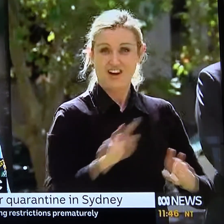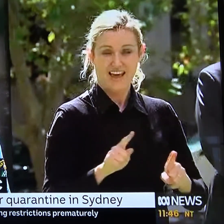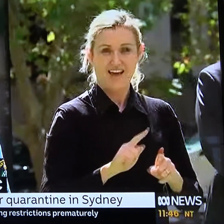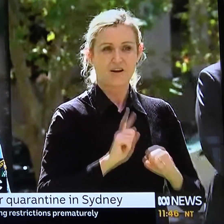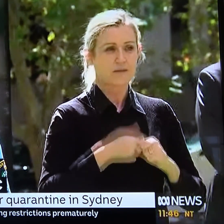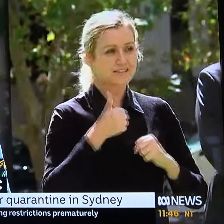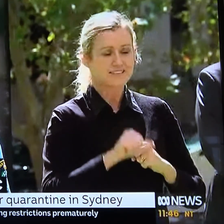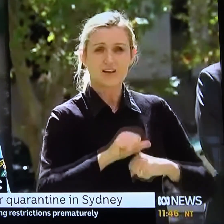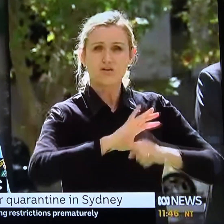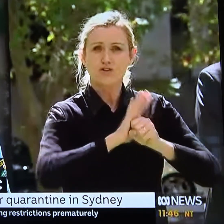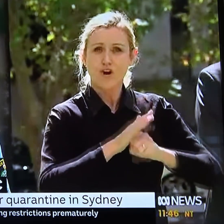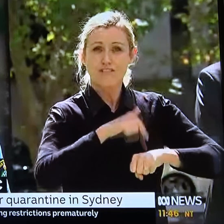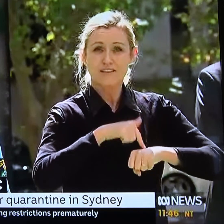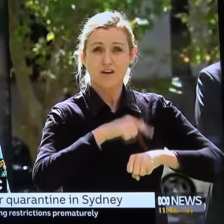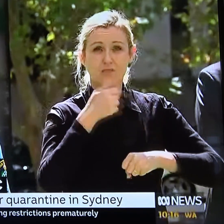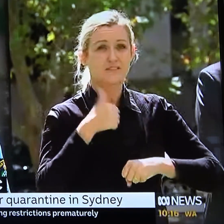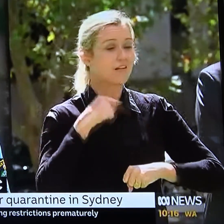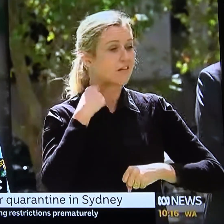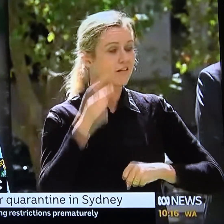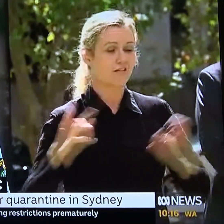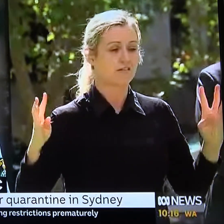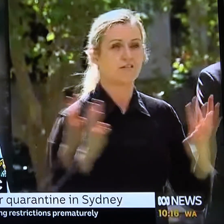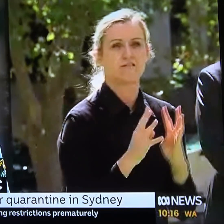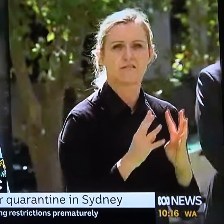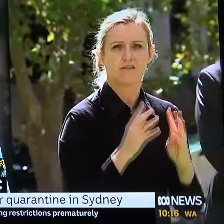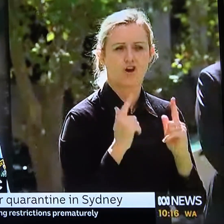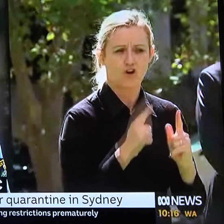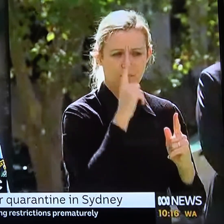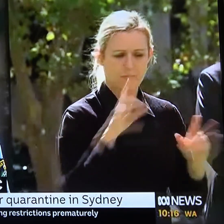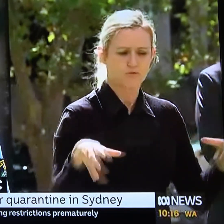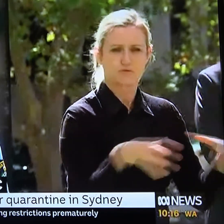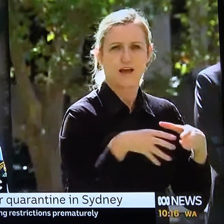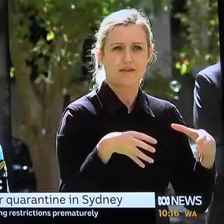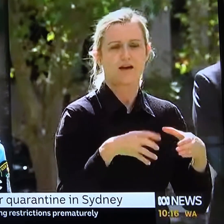excuse. Otherwise, you will be stopped and you will cop an infringement.